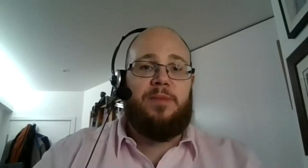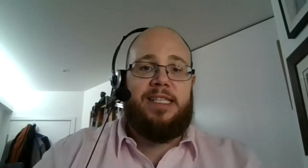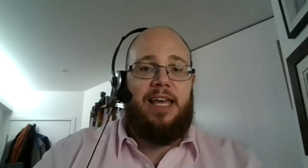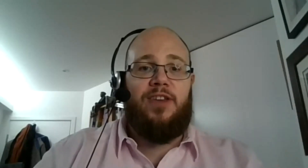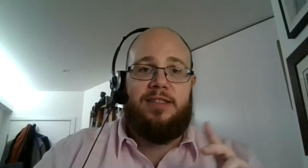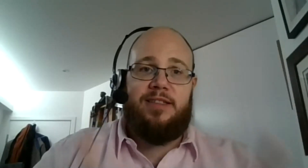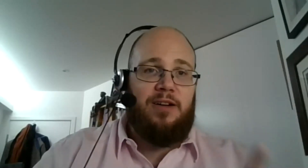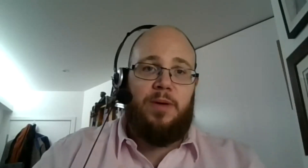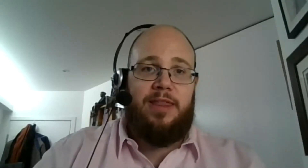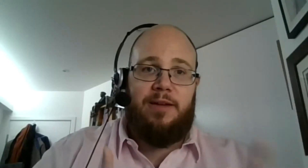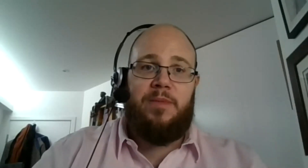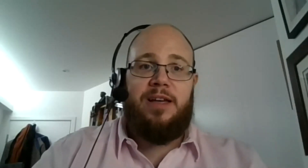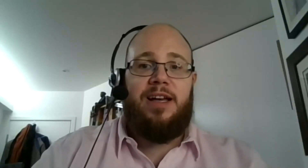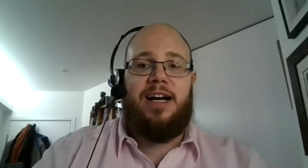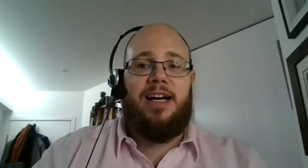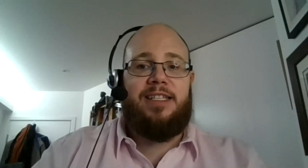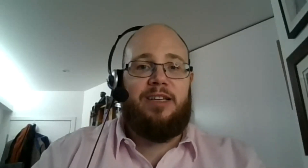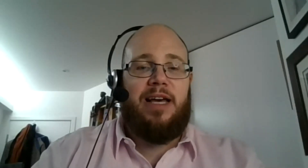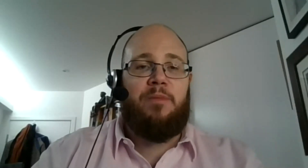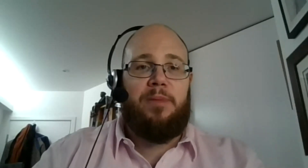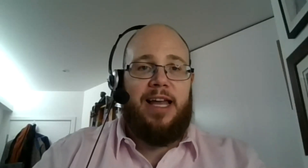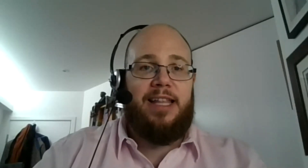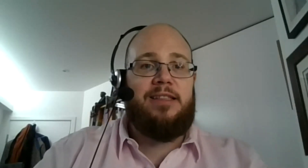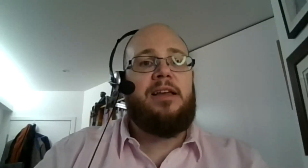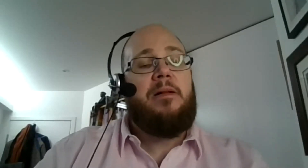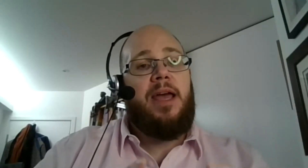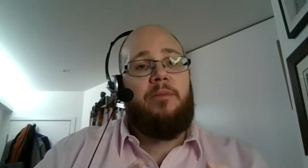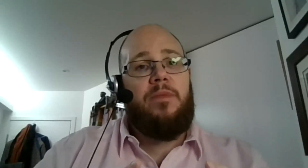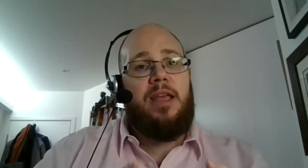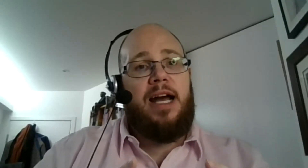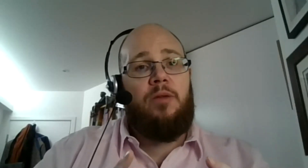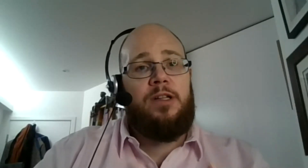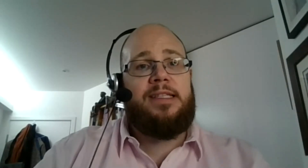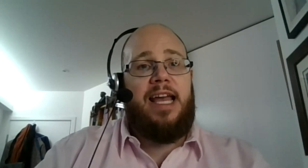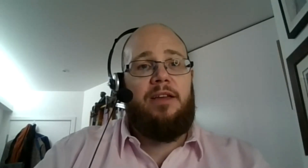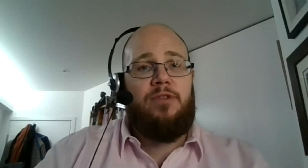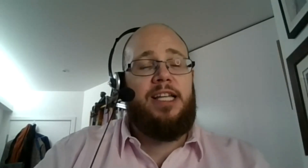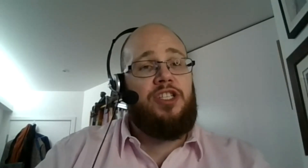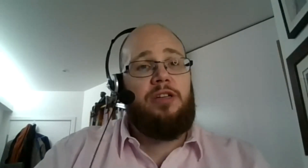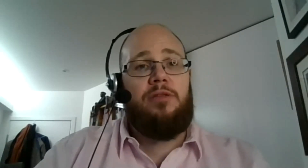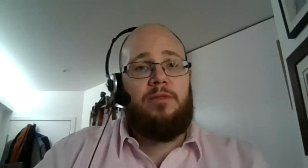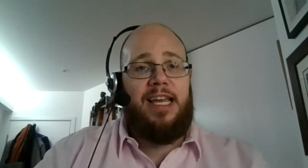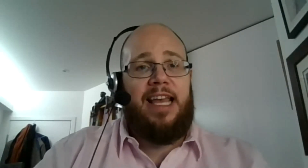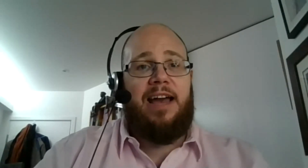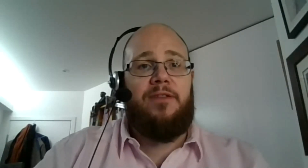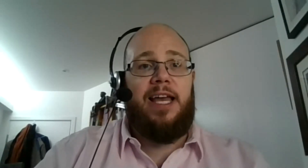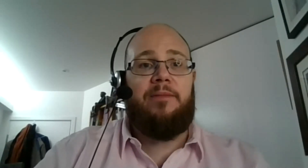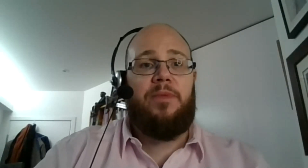Christmas Eve, you're stuck with them until that bubble ends. And I would say, really do think carefully. You